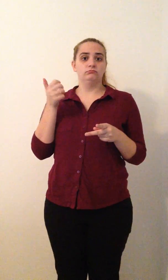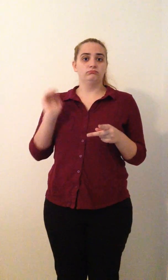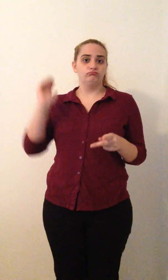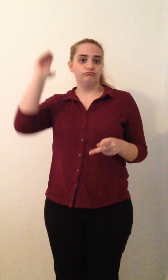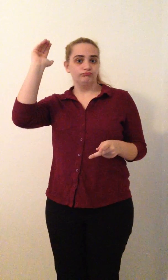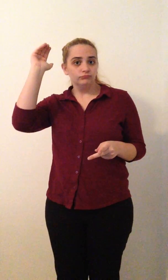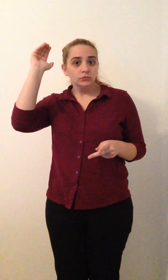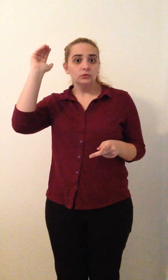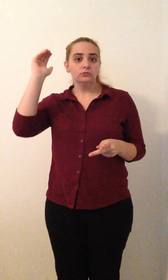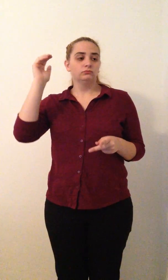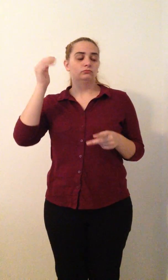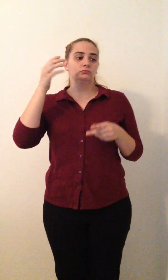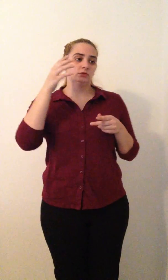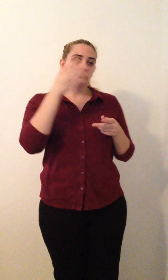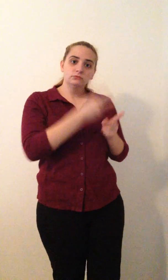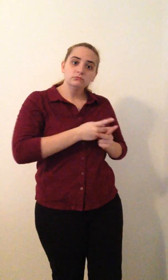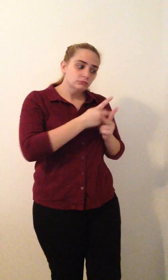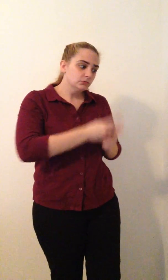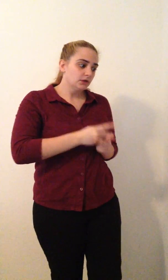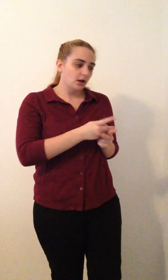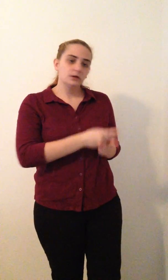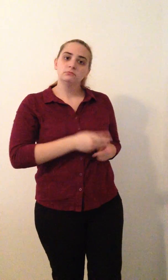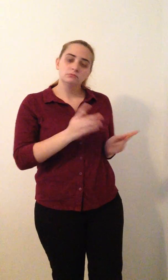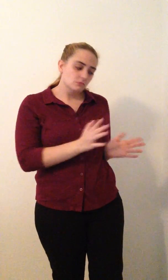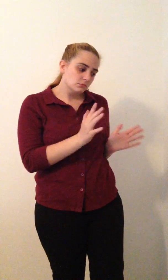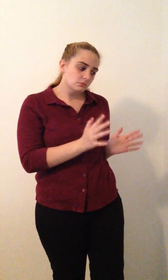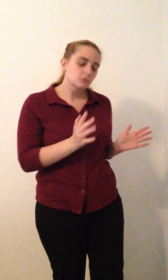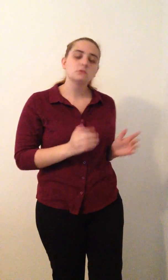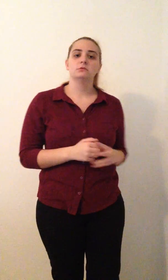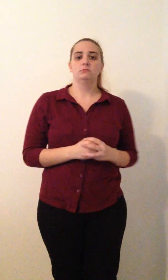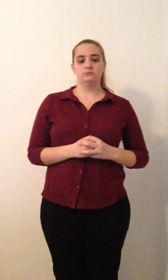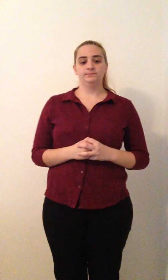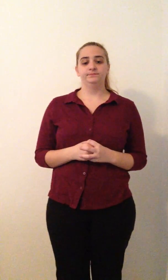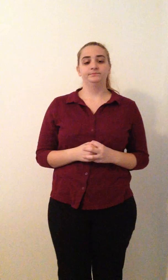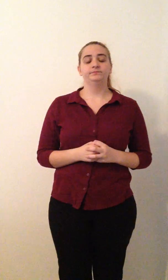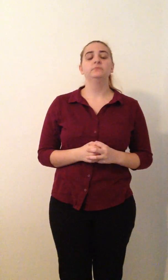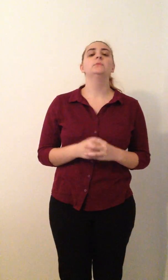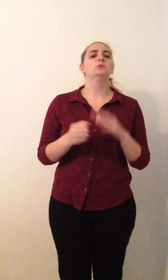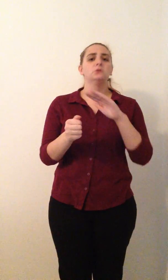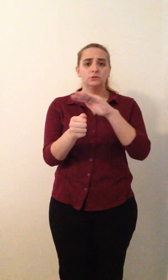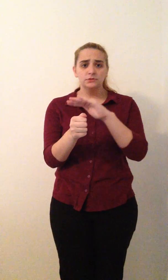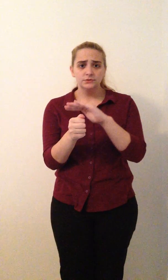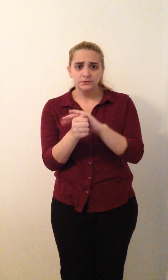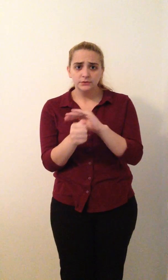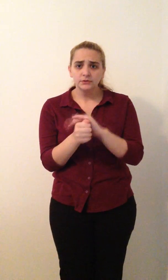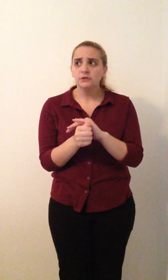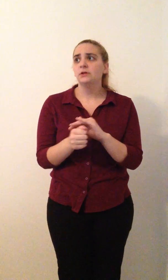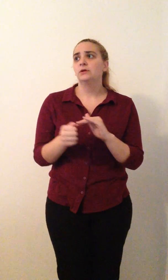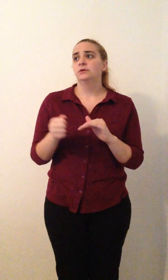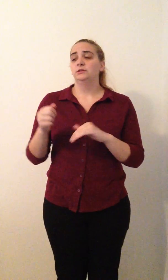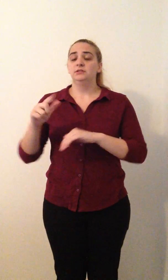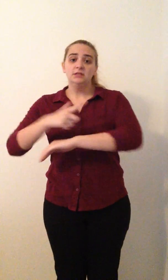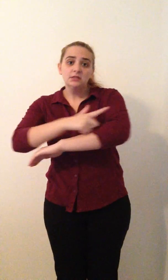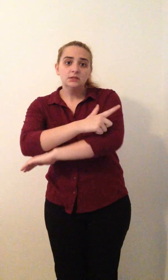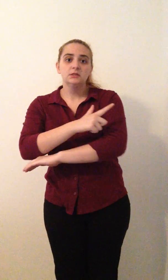on others to take care of us. Obviously, turtles or lizards or,